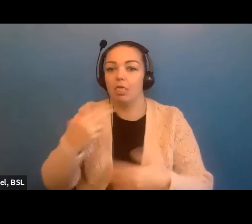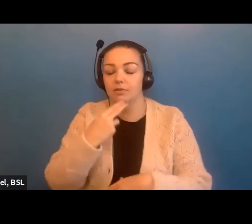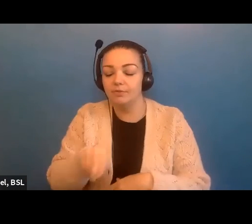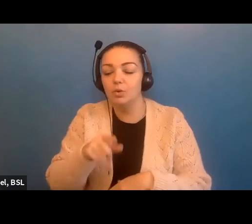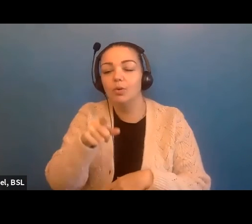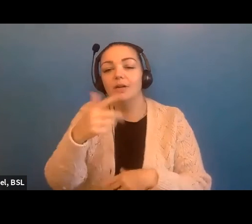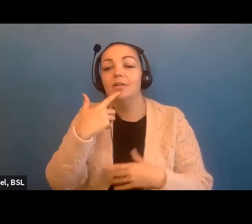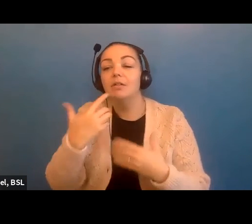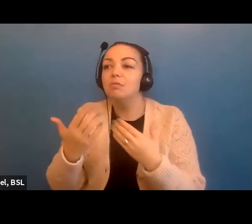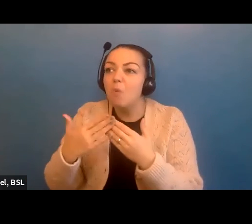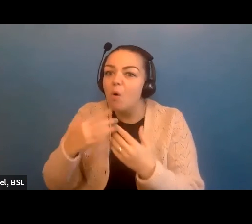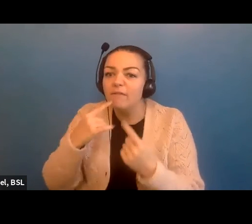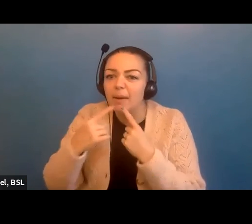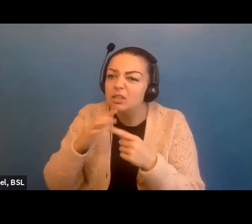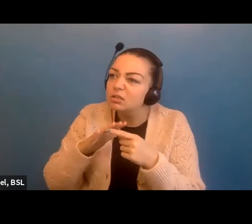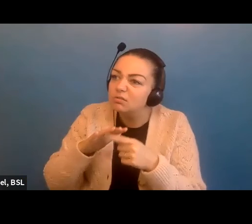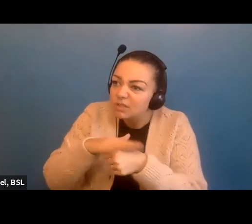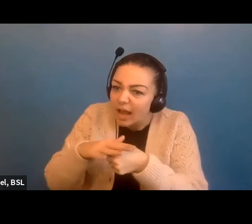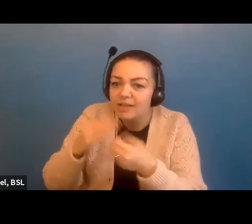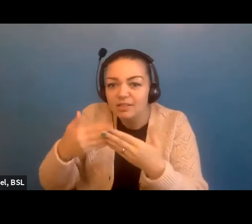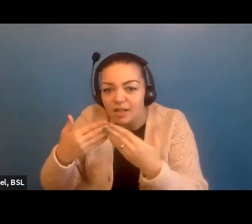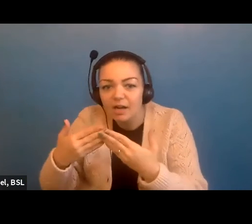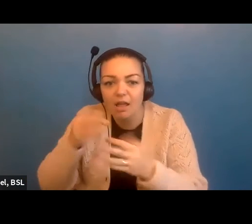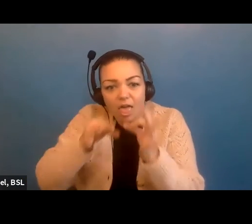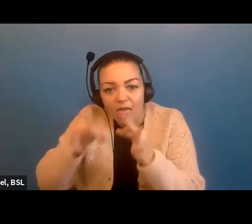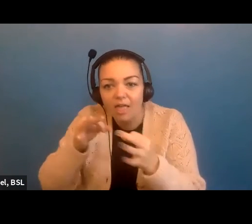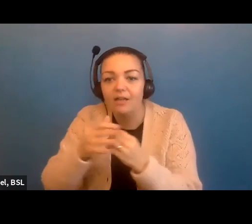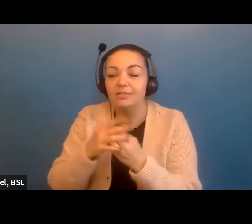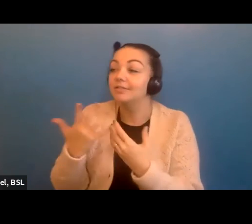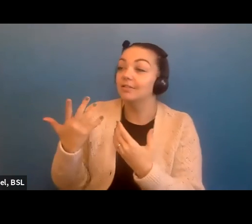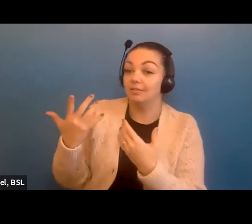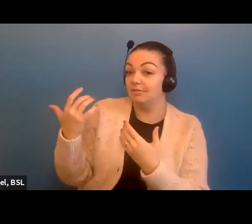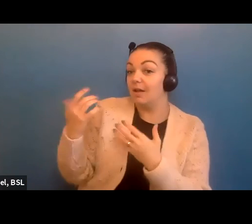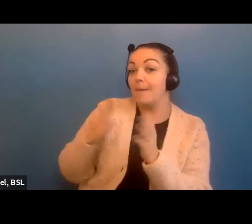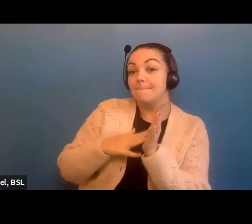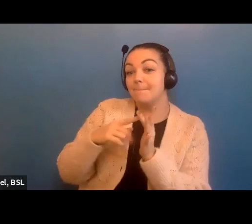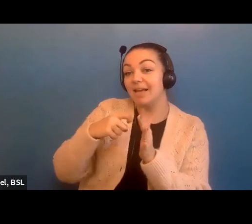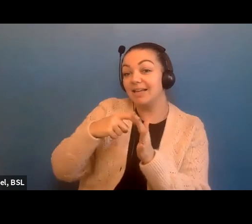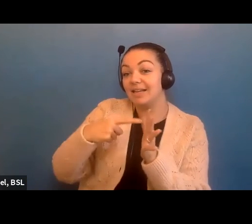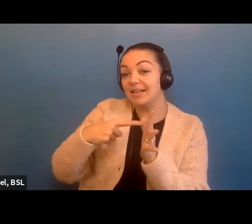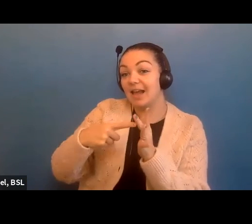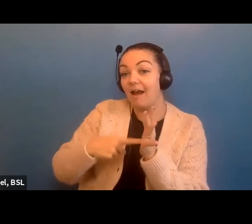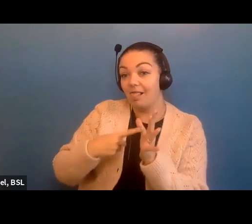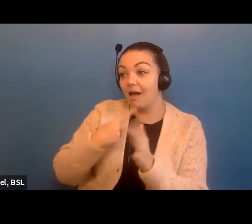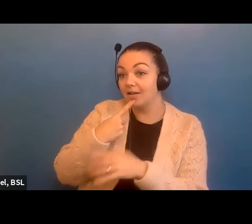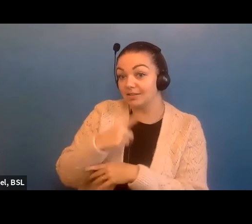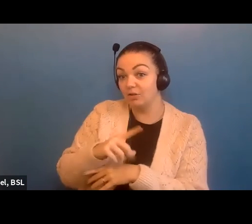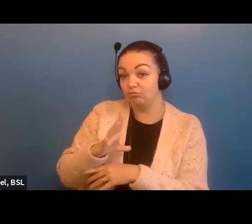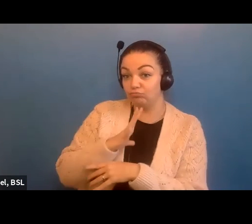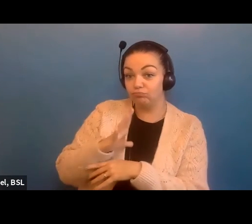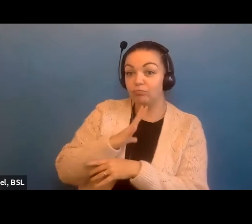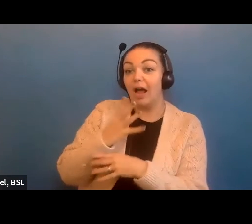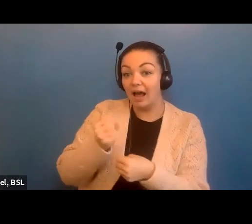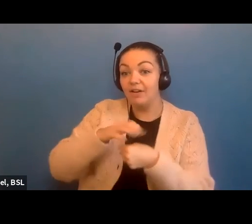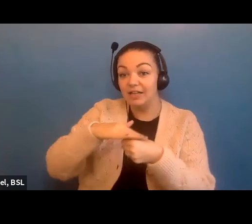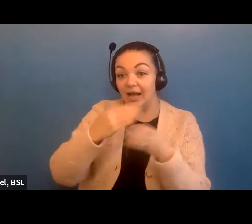the upcoming case studies around inclusive design that were mentioned by Michaela at the start. So we'll share some more information on that work to everyone